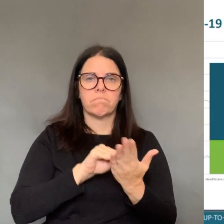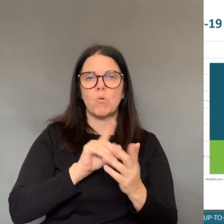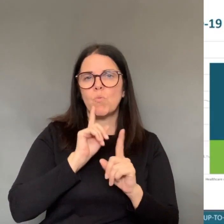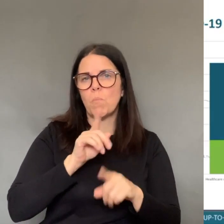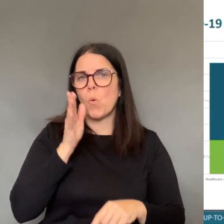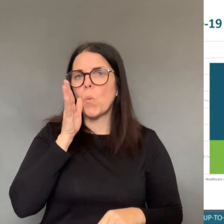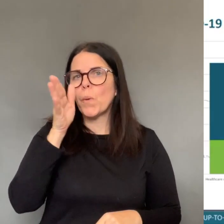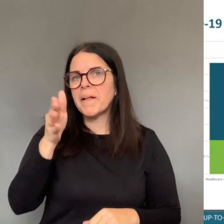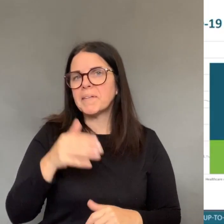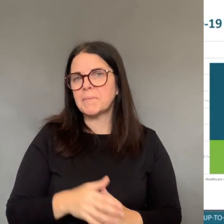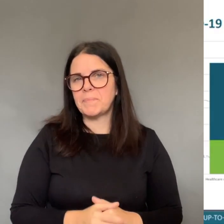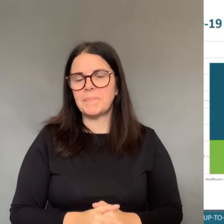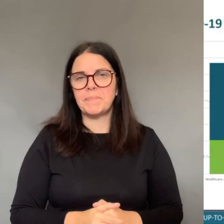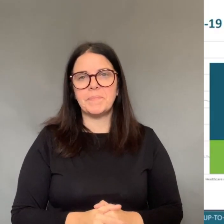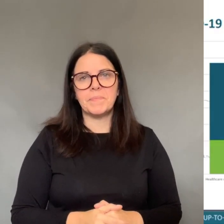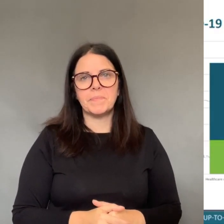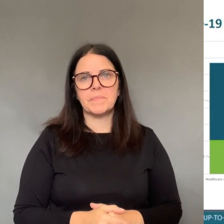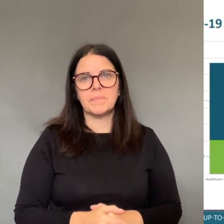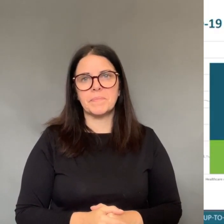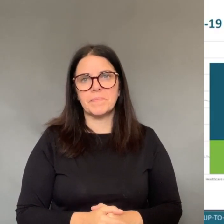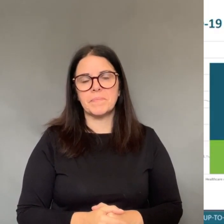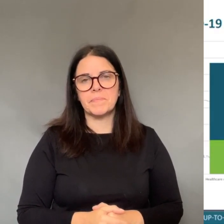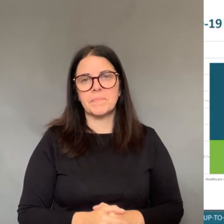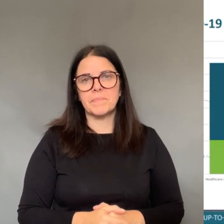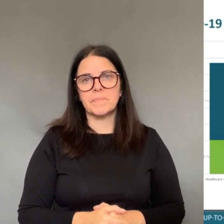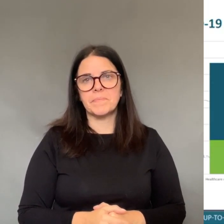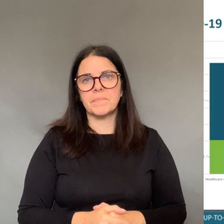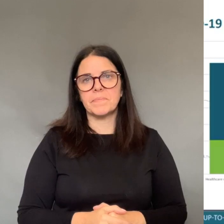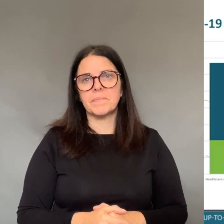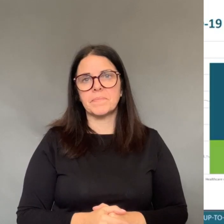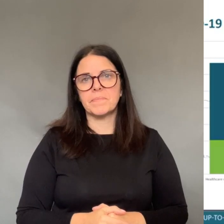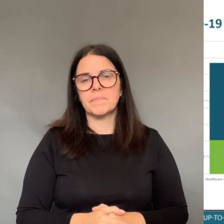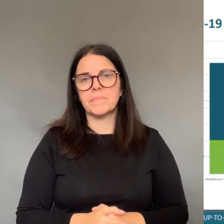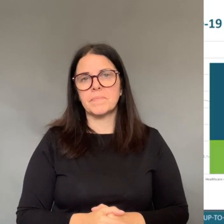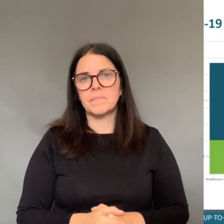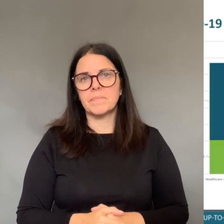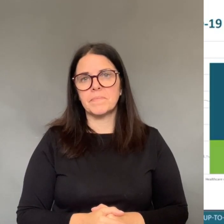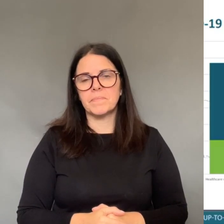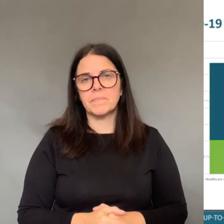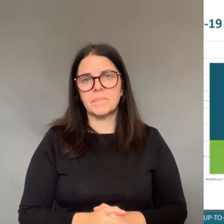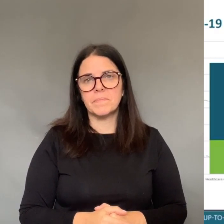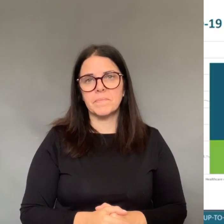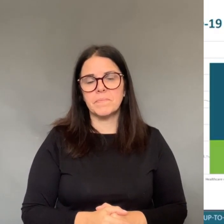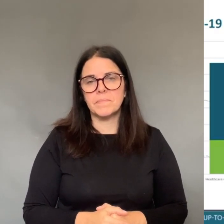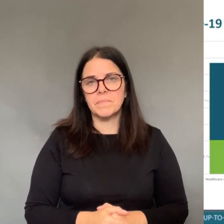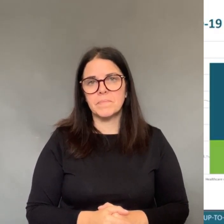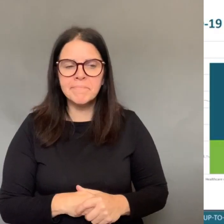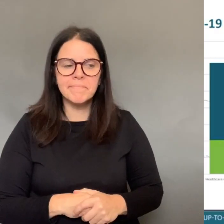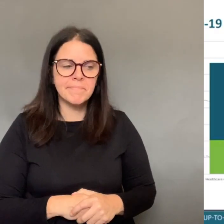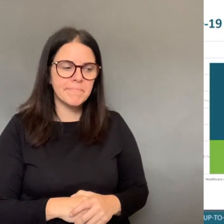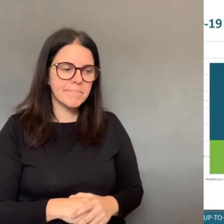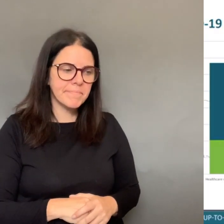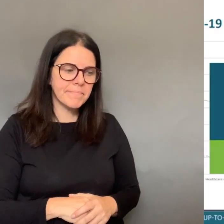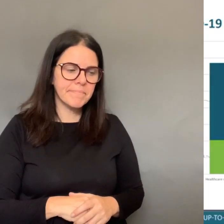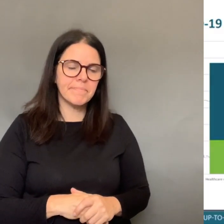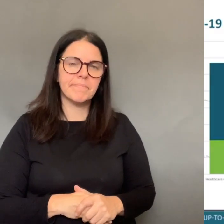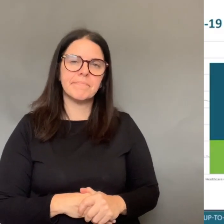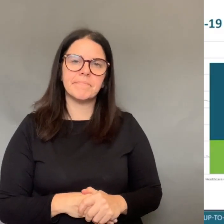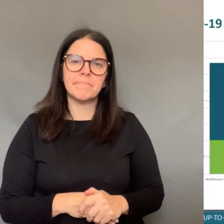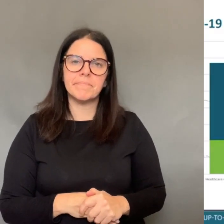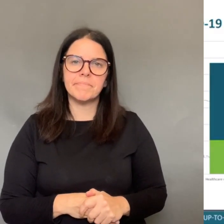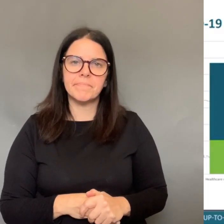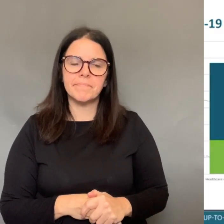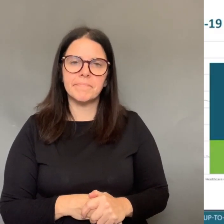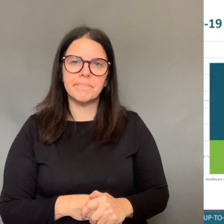Looking further into the COVID-19 by healthcare worker status, 3% of the cases in our communities is from healthcare